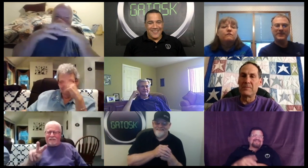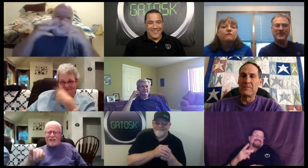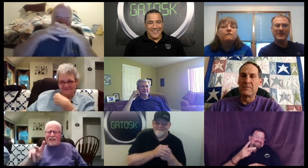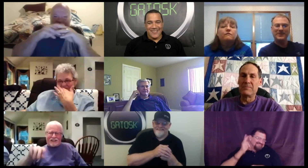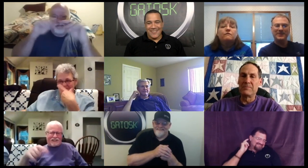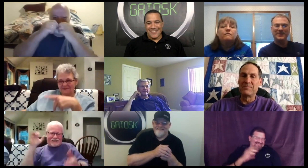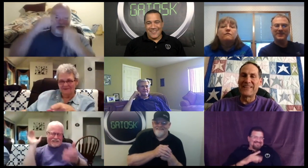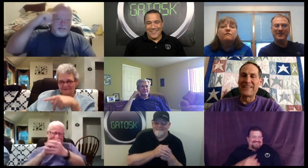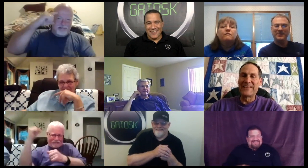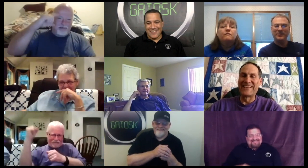purple.